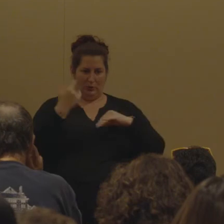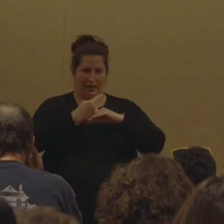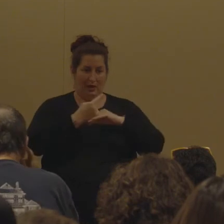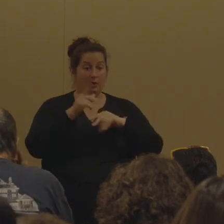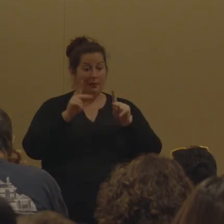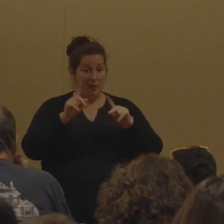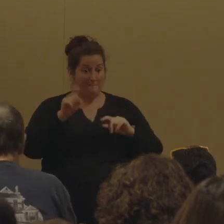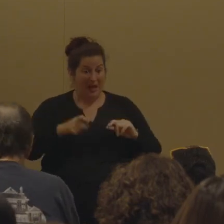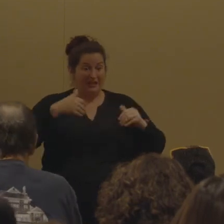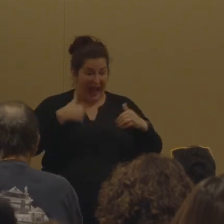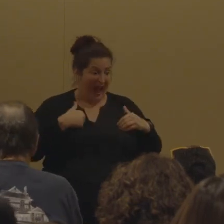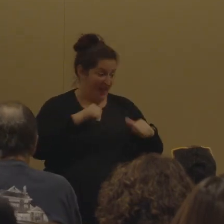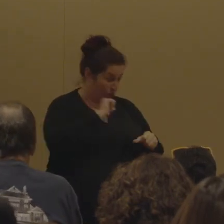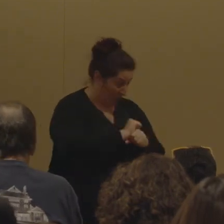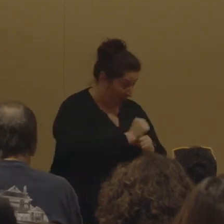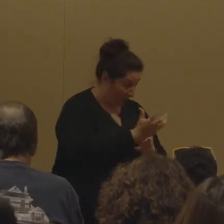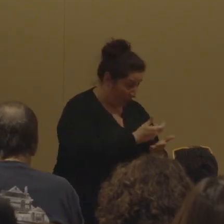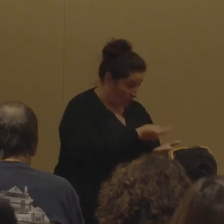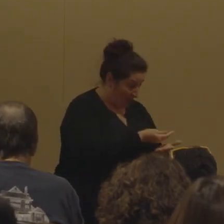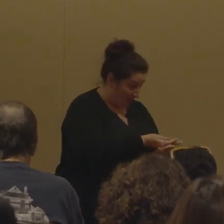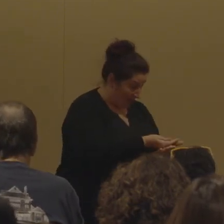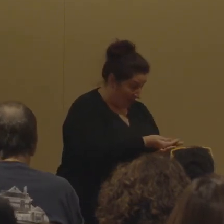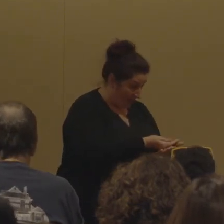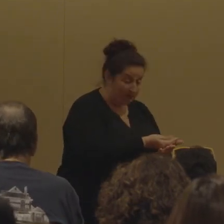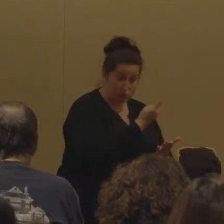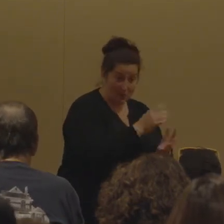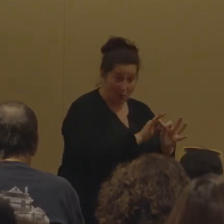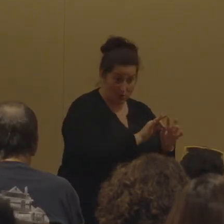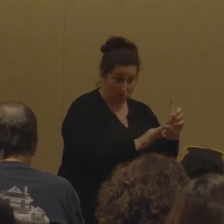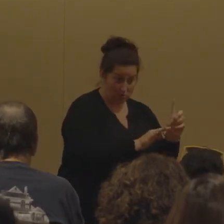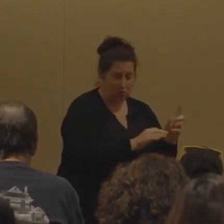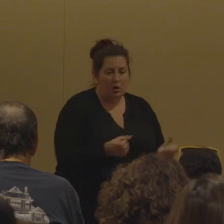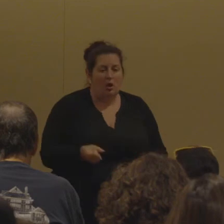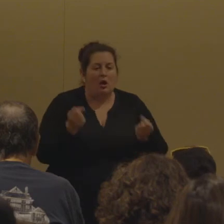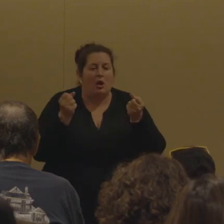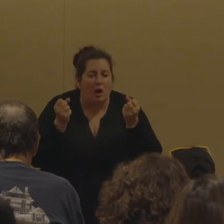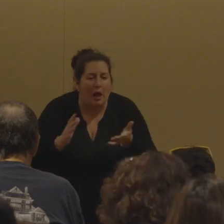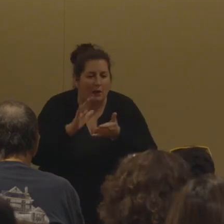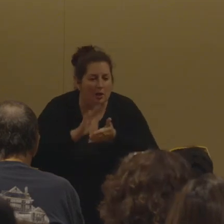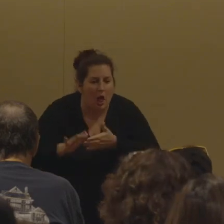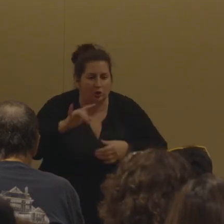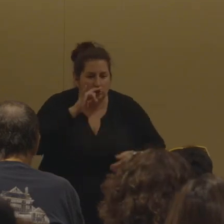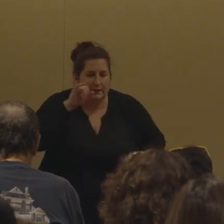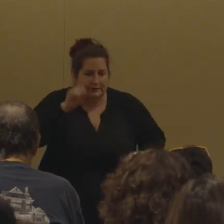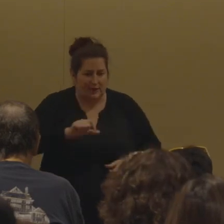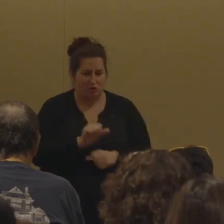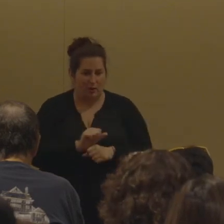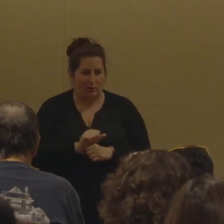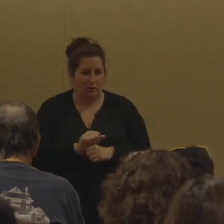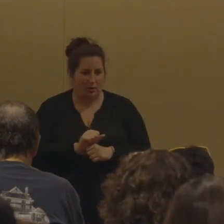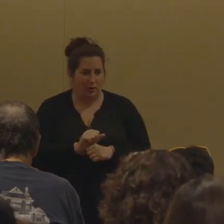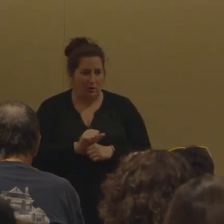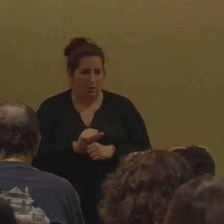have to have a job to have that money coming in. That's one thing. So how many college kids have to have a job? Almost all